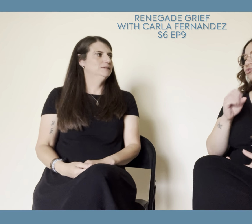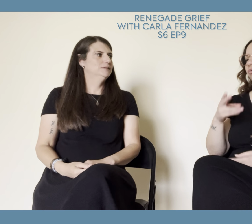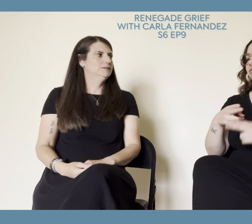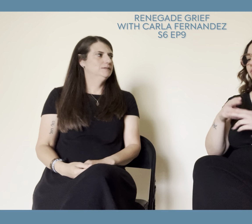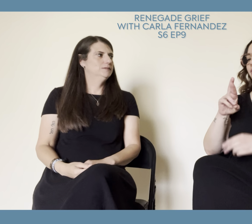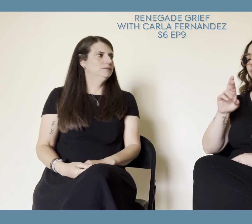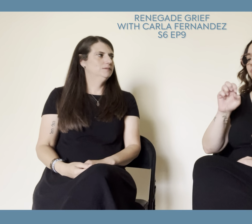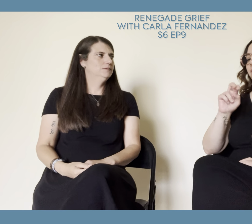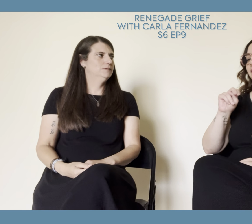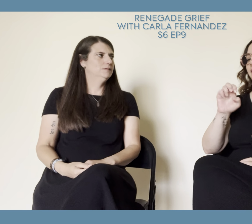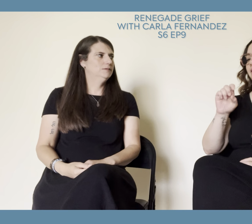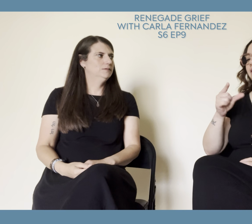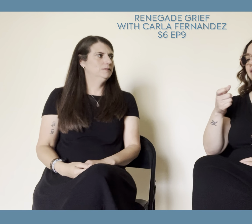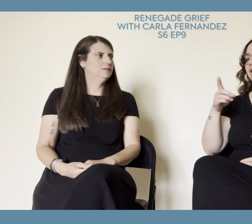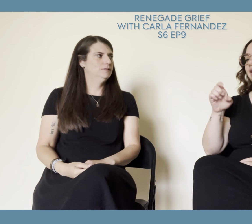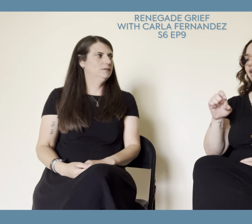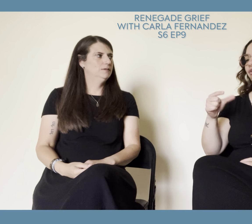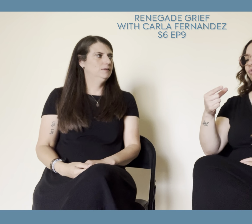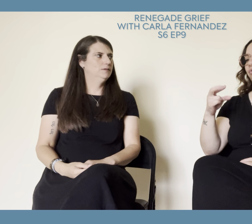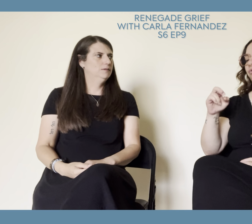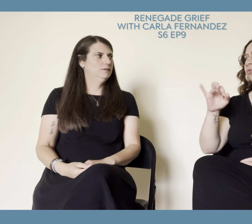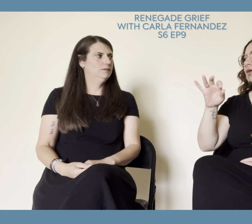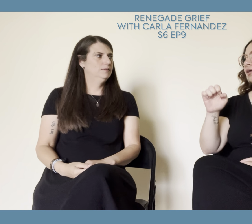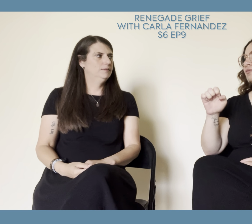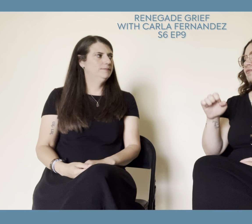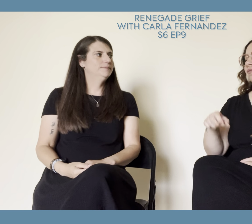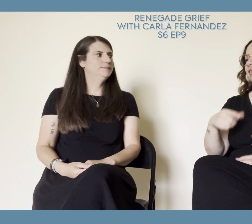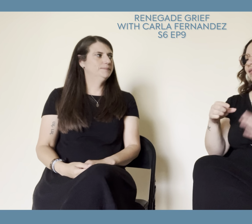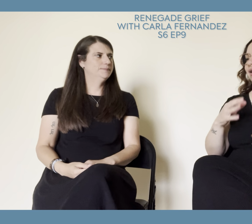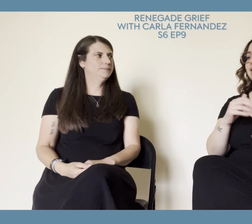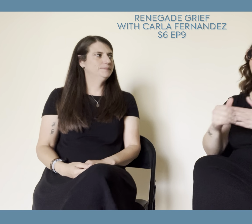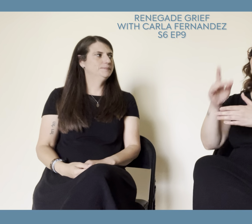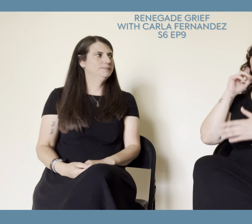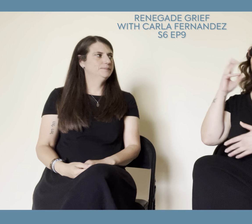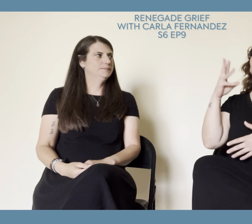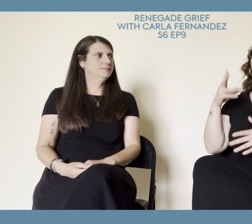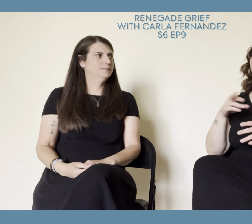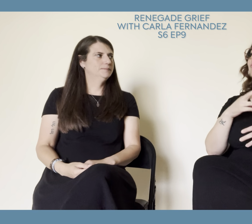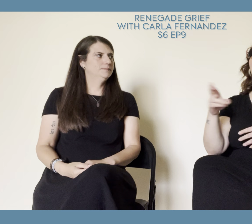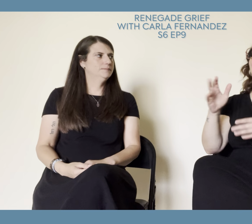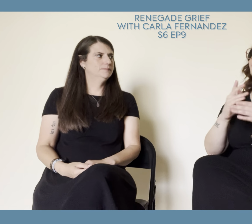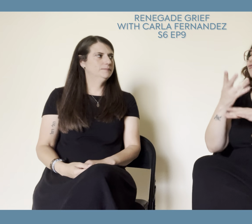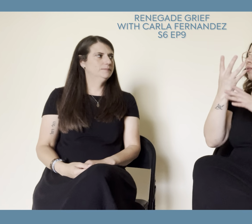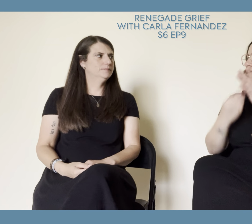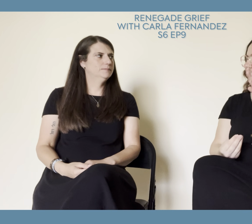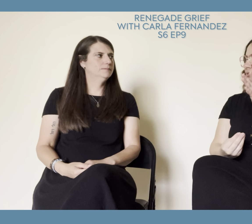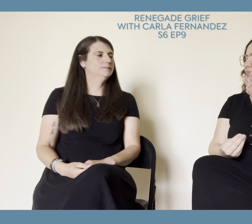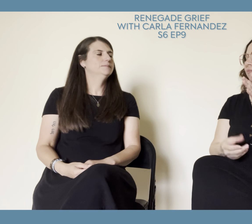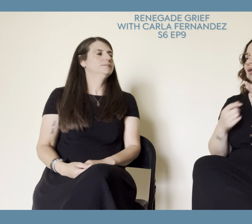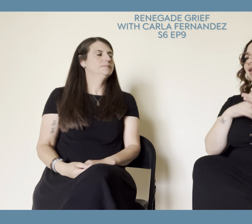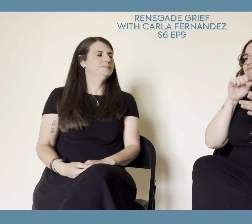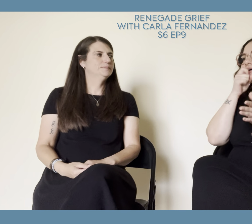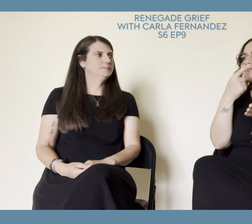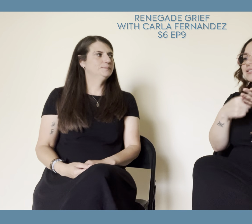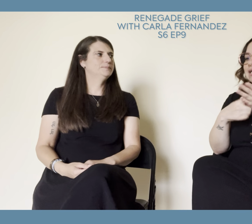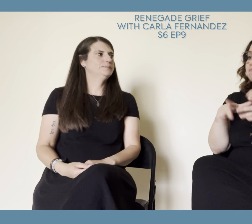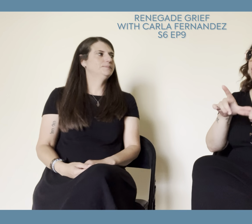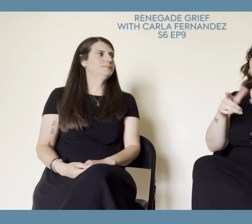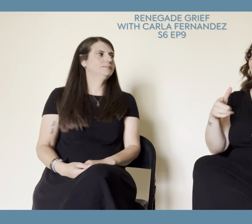Grief, a guide to the wild ride of life after loss. And I love talking about language. Some of my